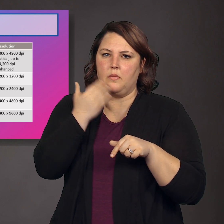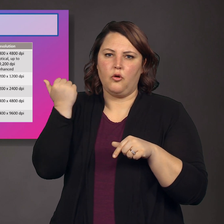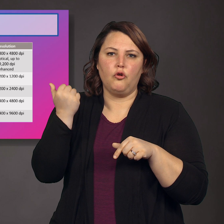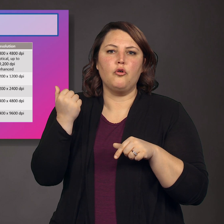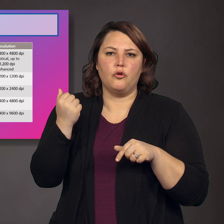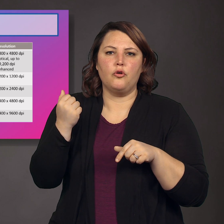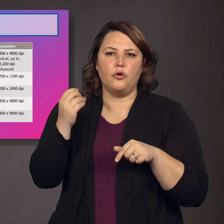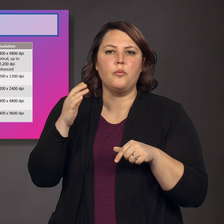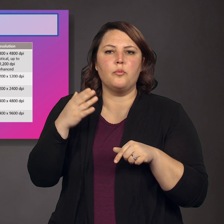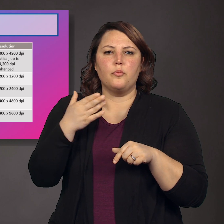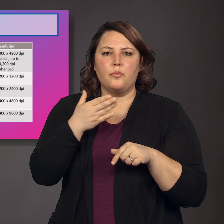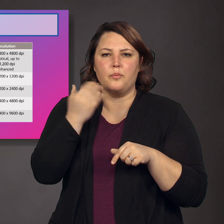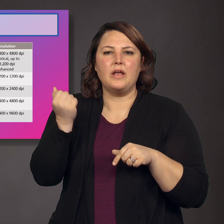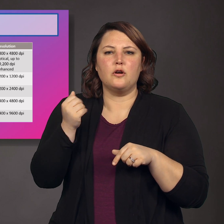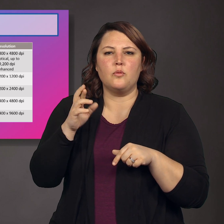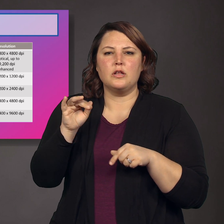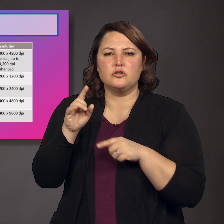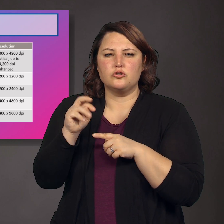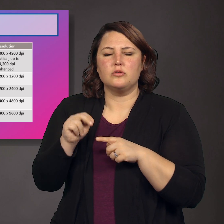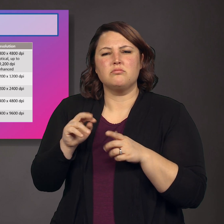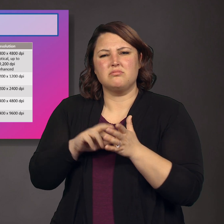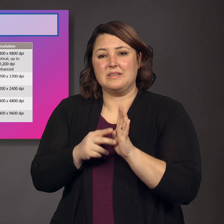resolution, therefore better quality picture.